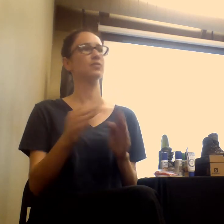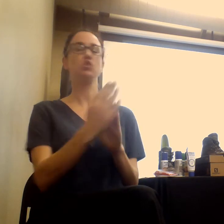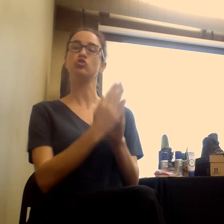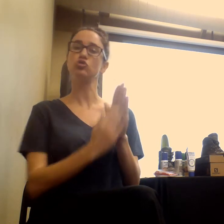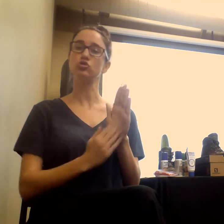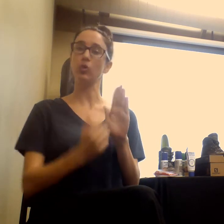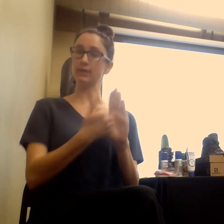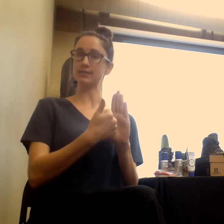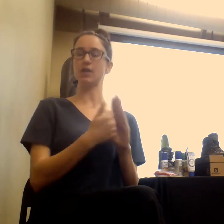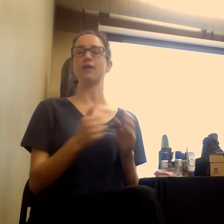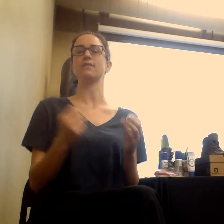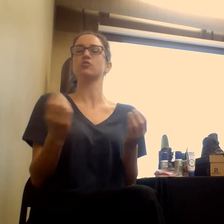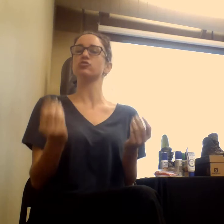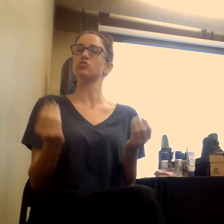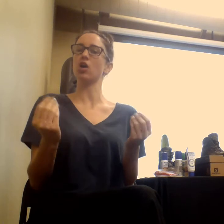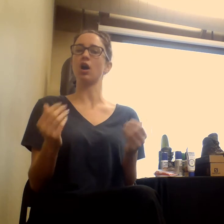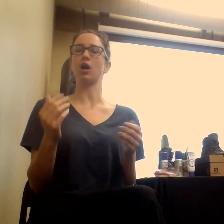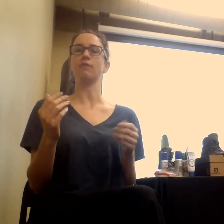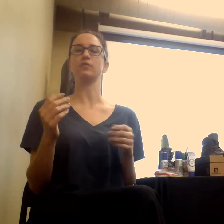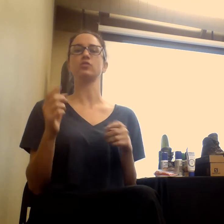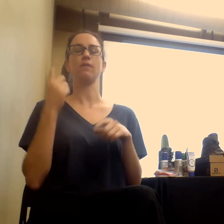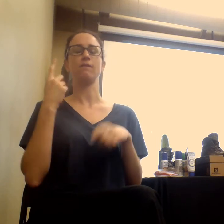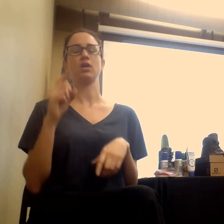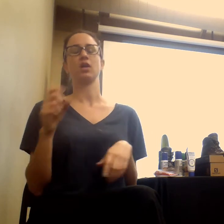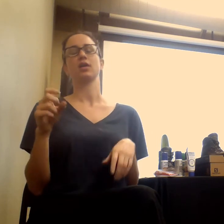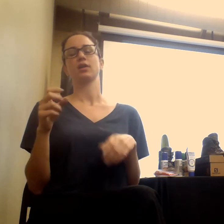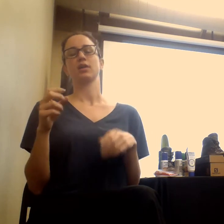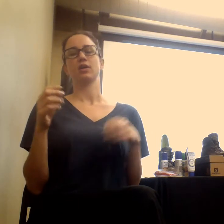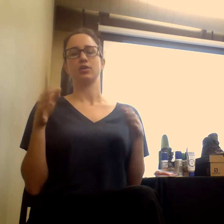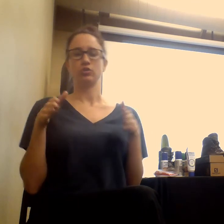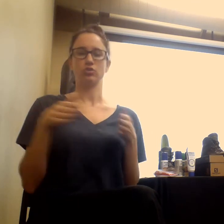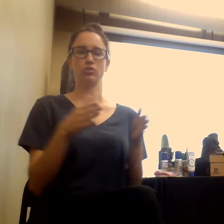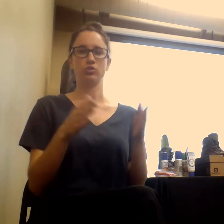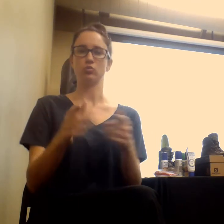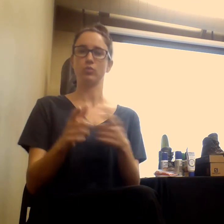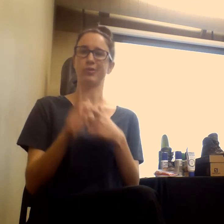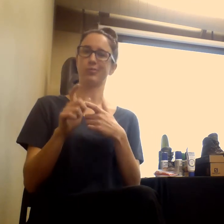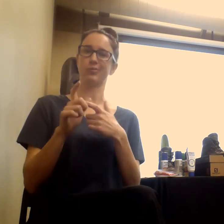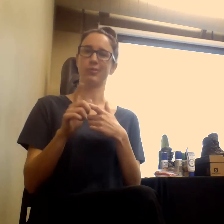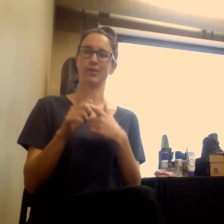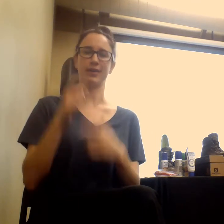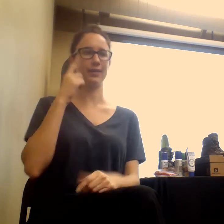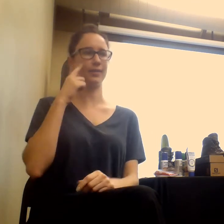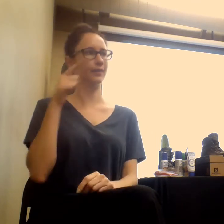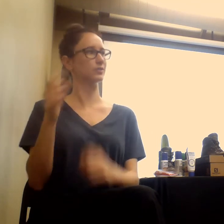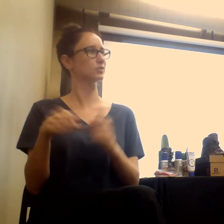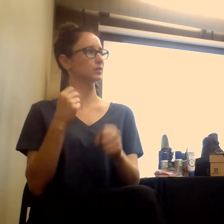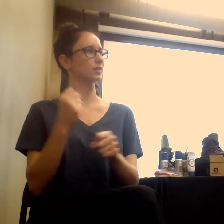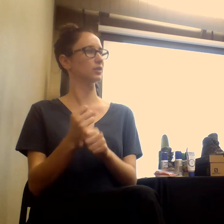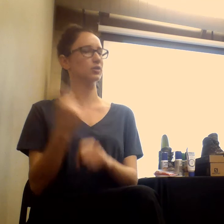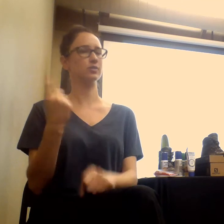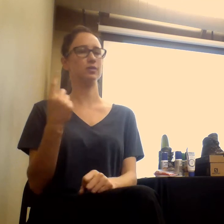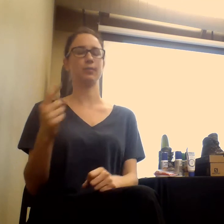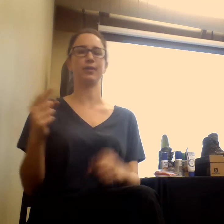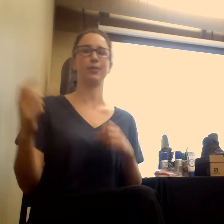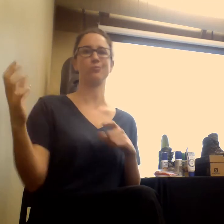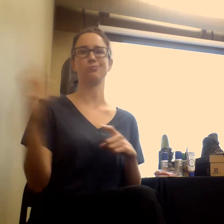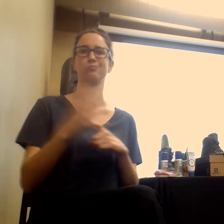for actually like trail running. There's people who are actually run the Appalachian Trail. I think this year somebody did another record, I don't remember what it was,